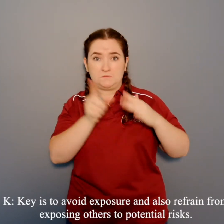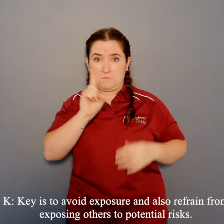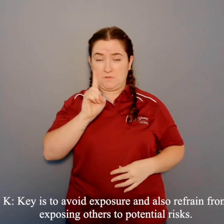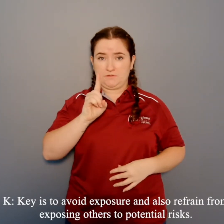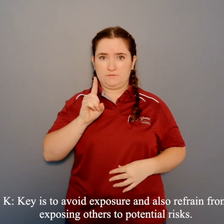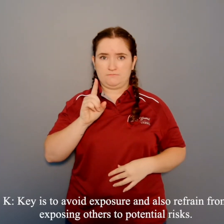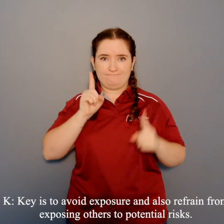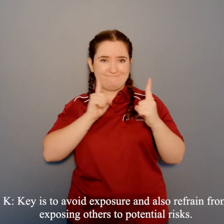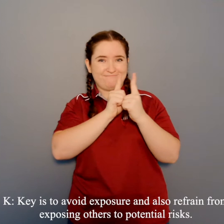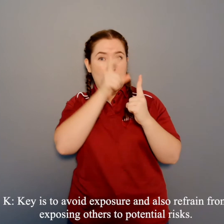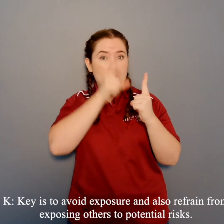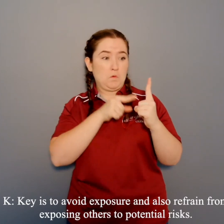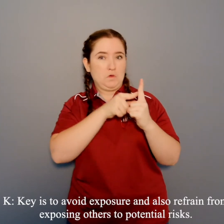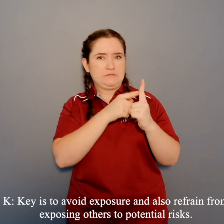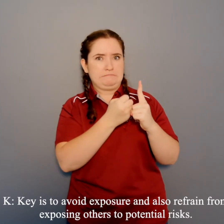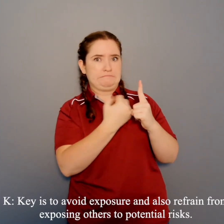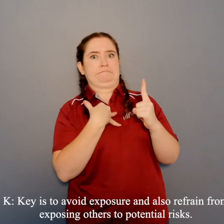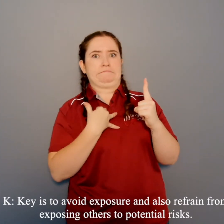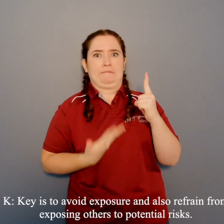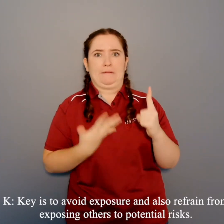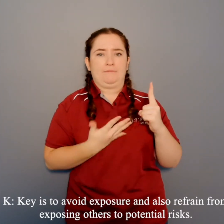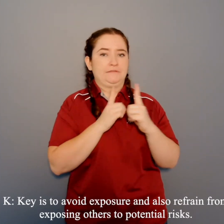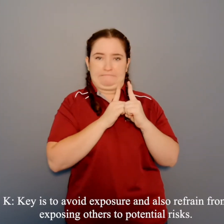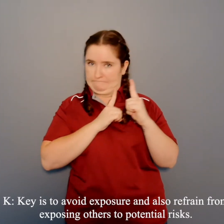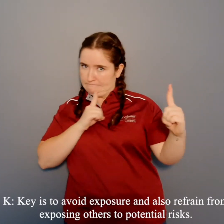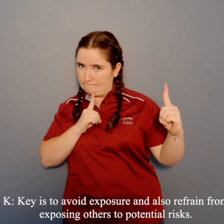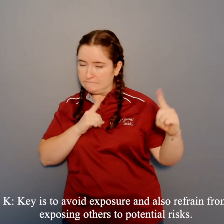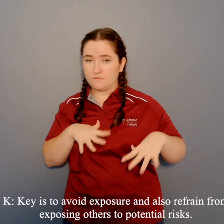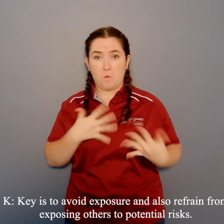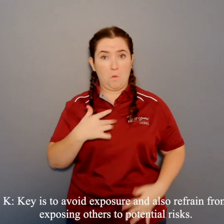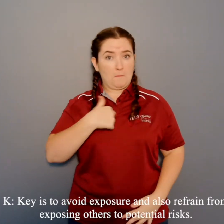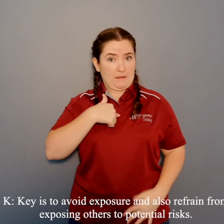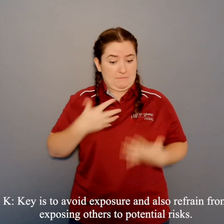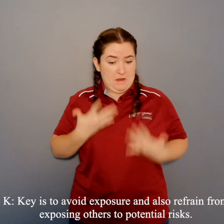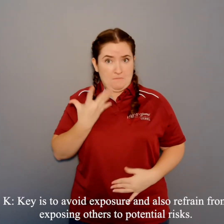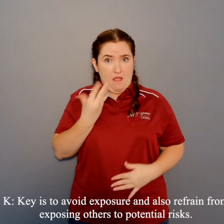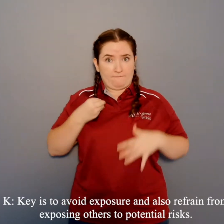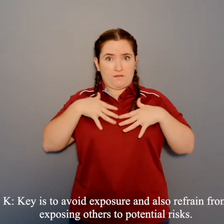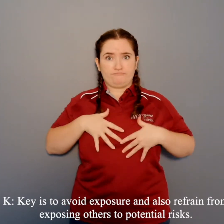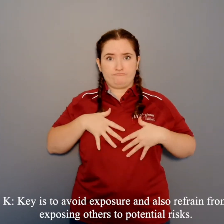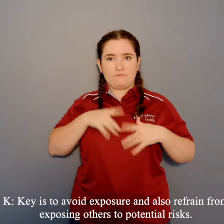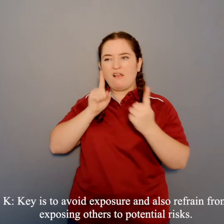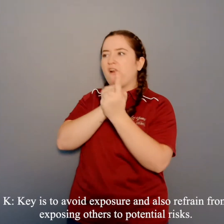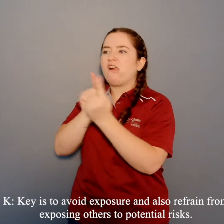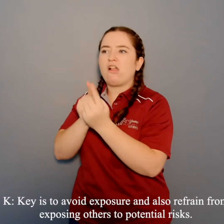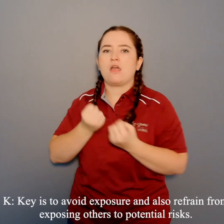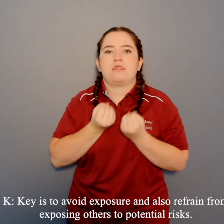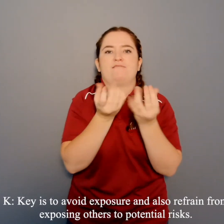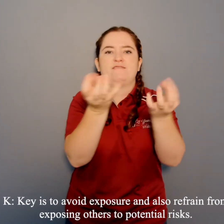key and important to avoid exposure and also refrain from exposing others